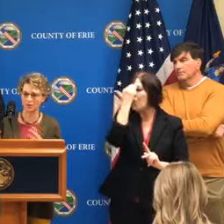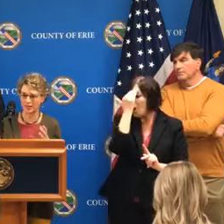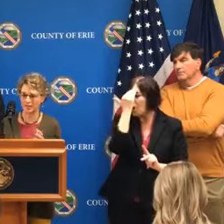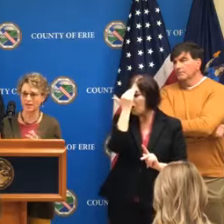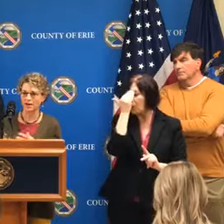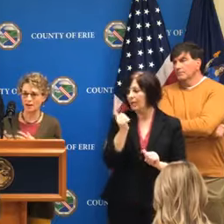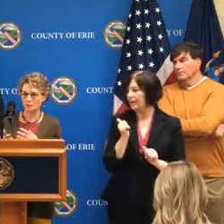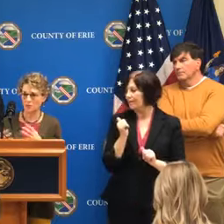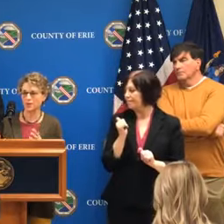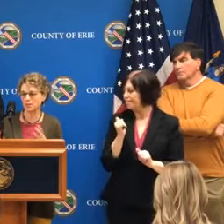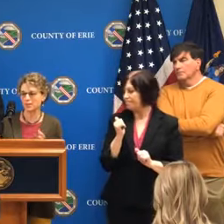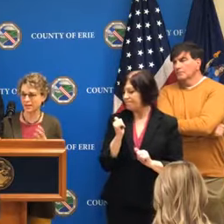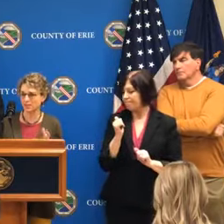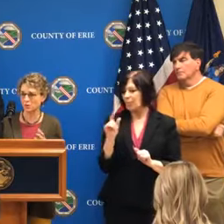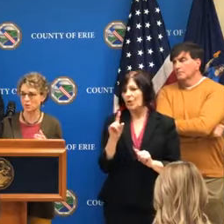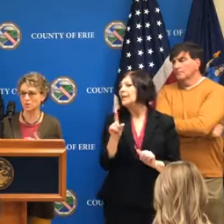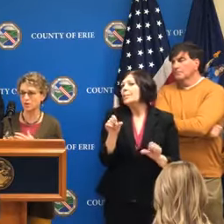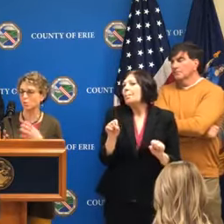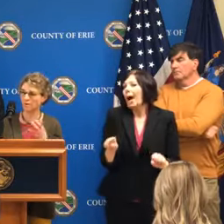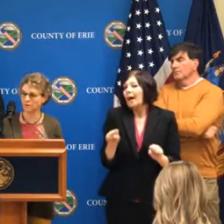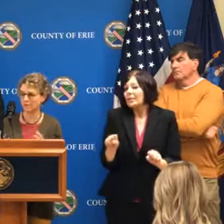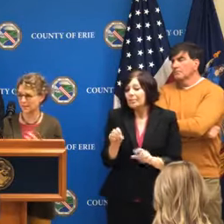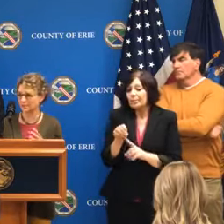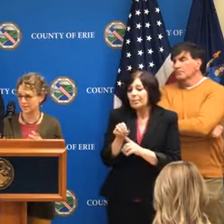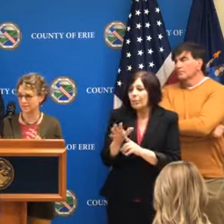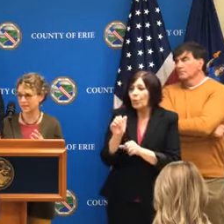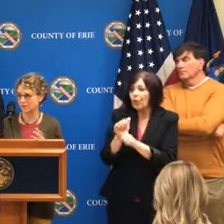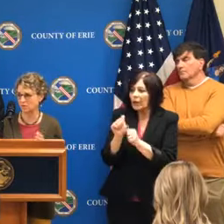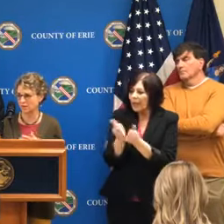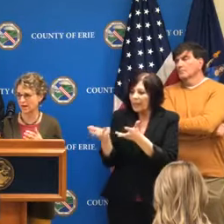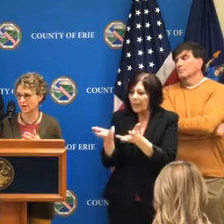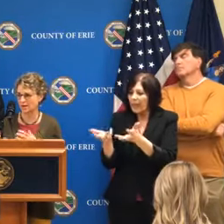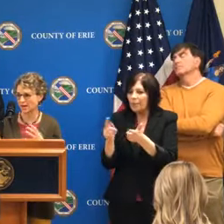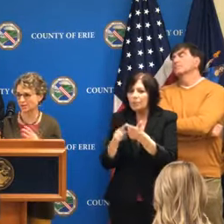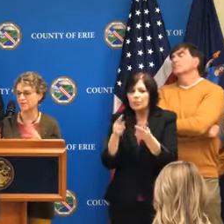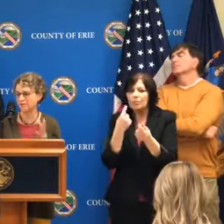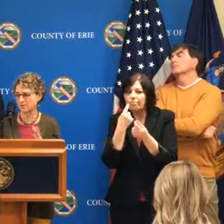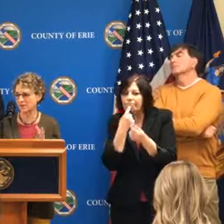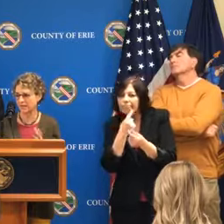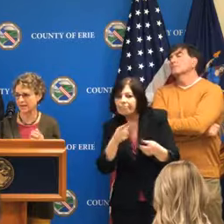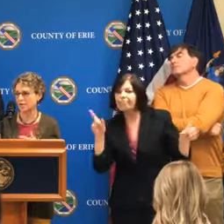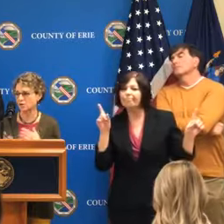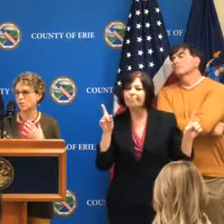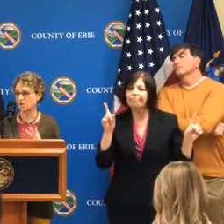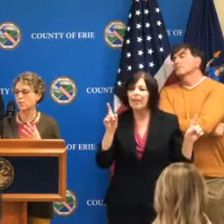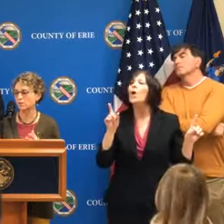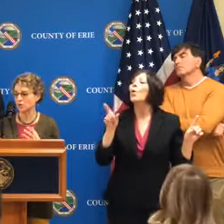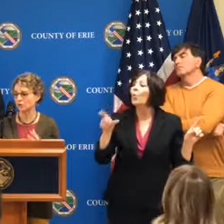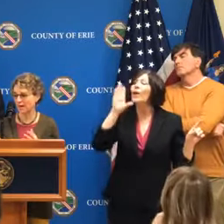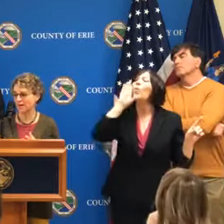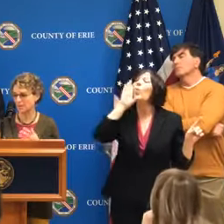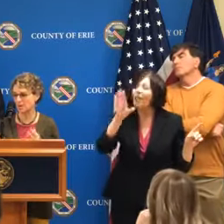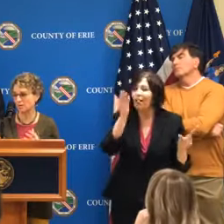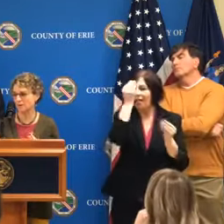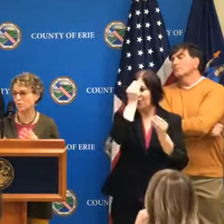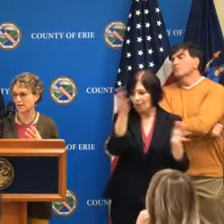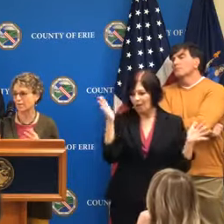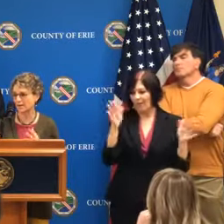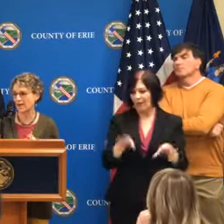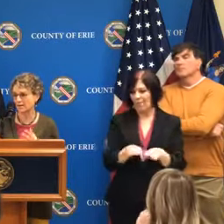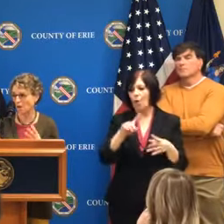could have been, where there could have been an exposure, working with them to get the word out, have a plan. So we will notify the